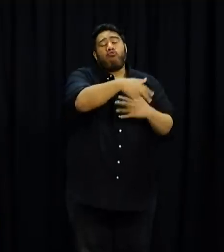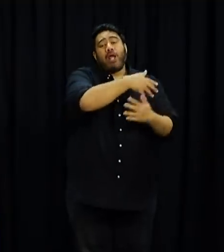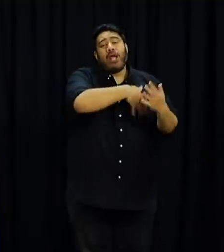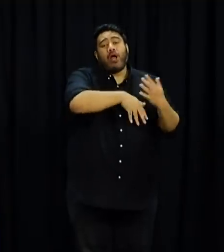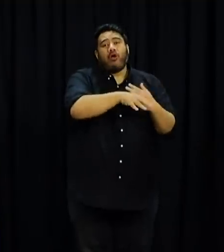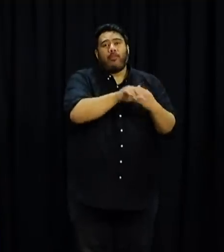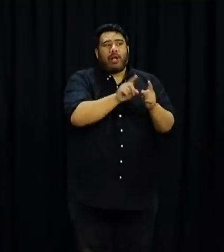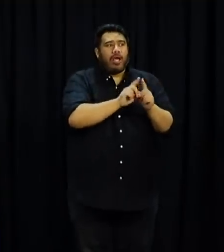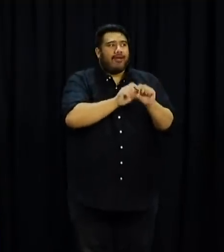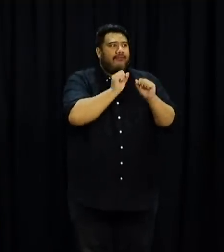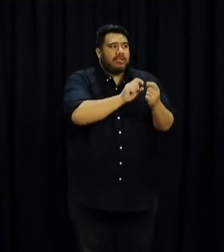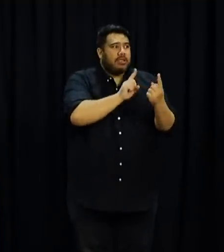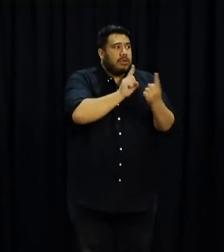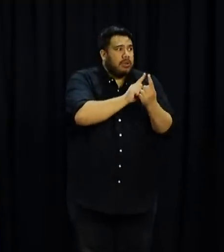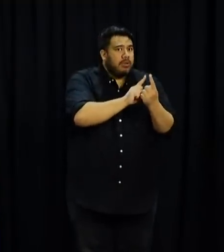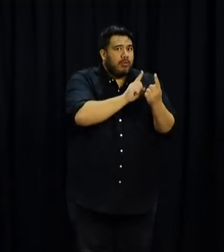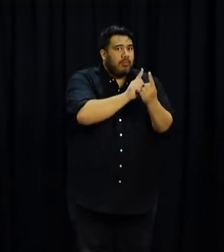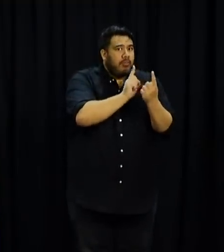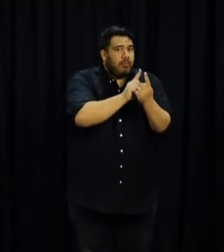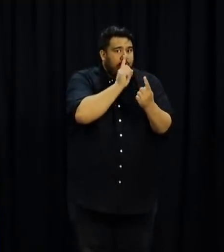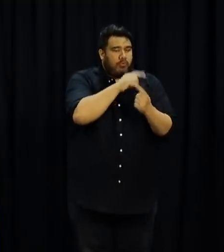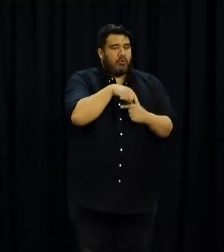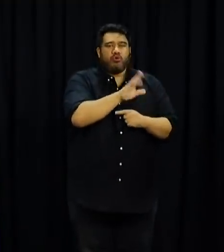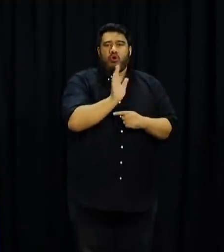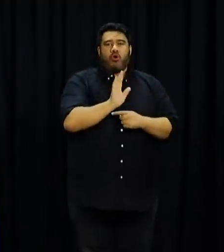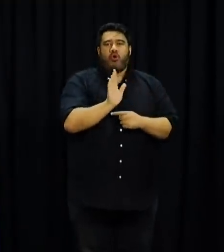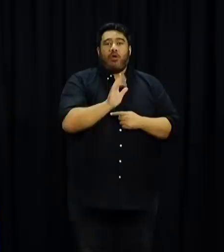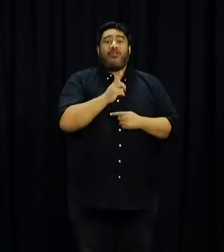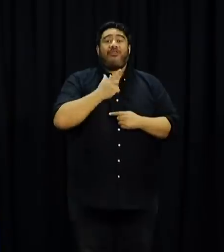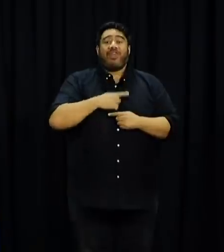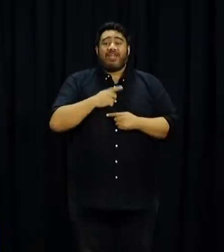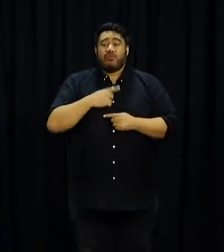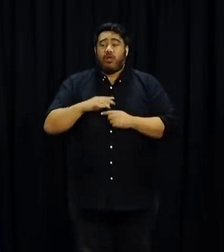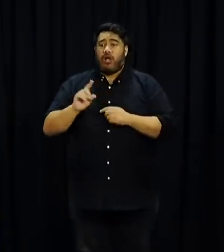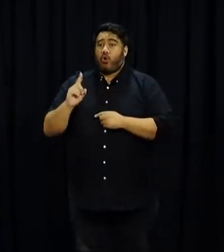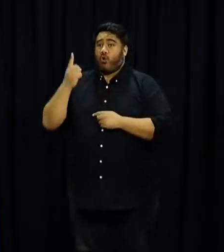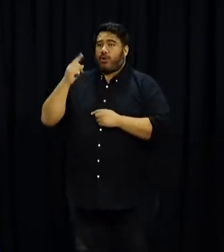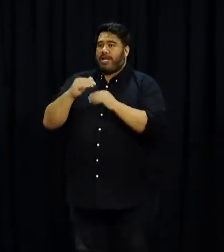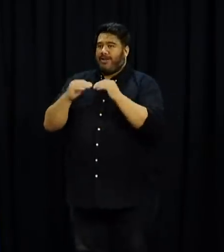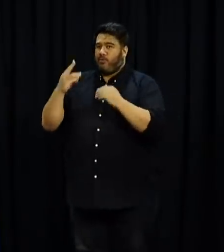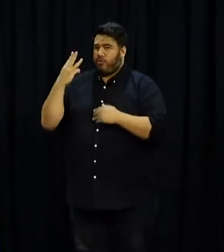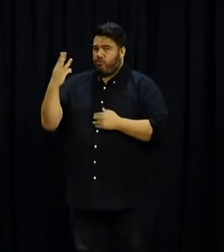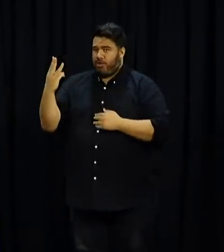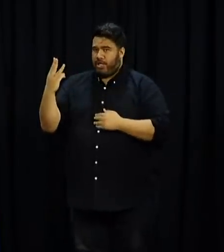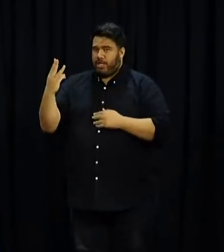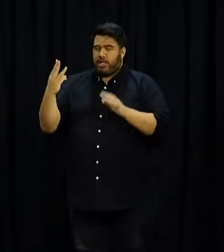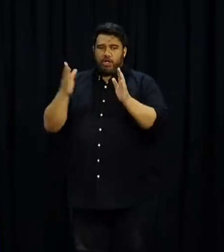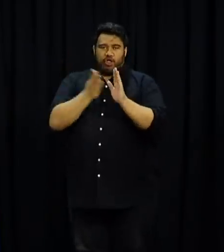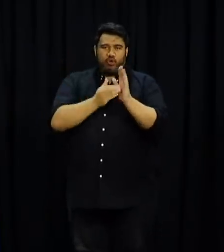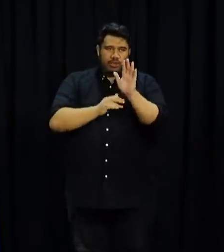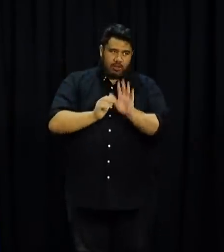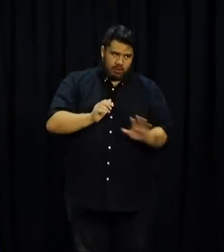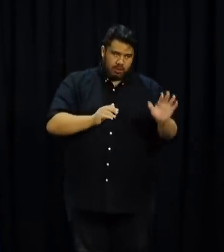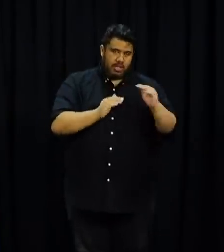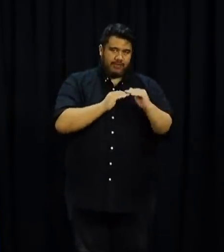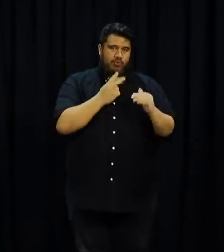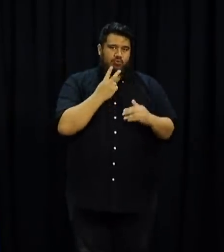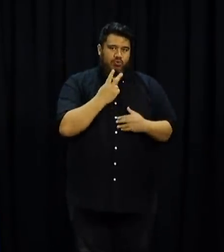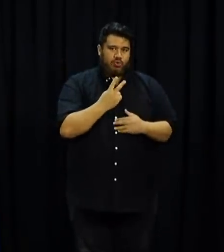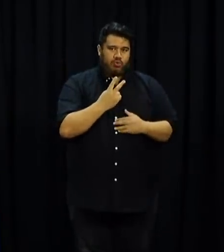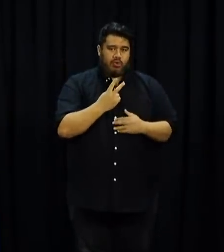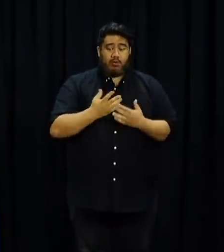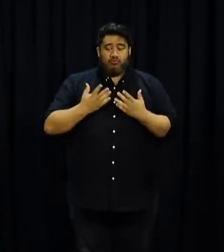the source of the infection still in that primary place, that's why they're at level 3 and the rest of the country at level 2. But of course, that contact tracing is